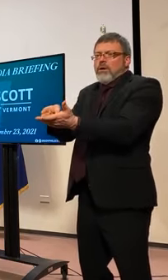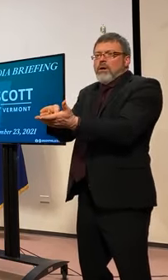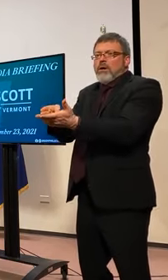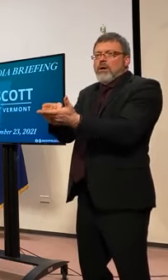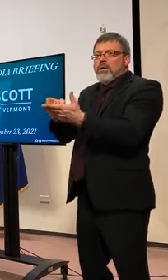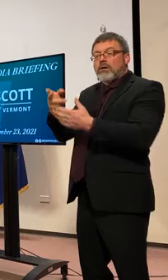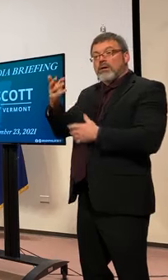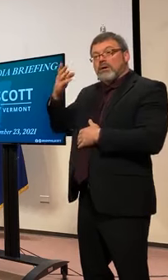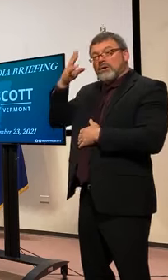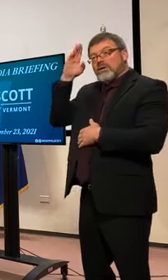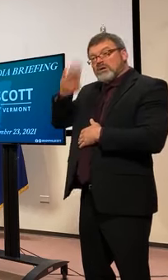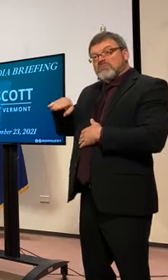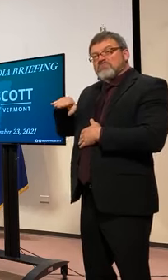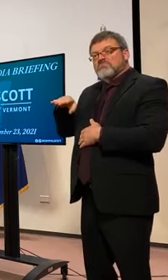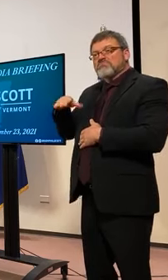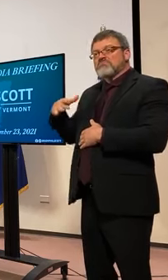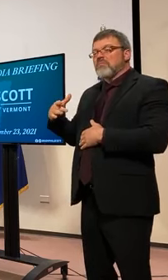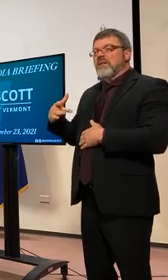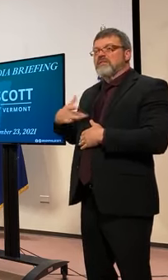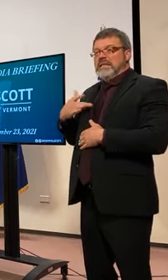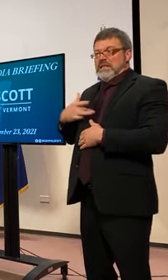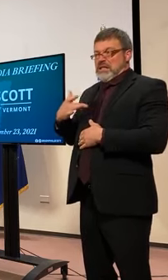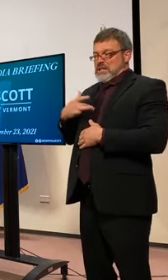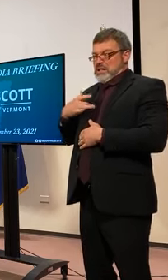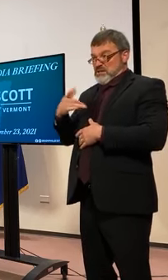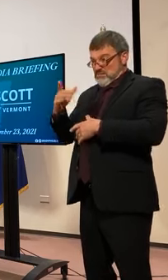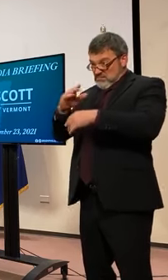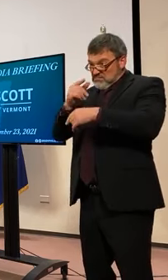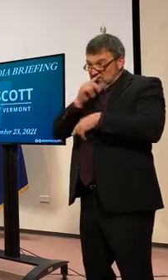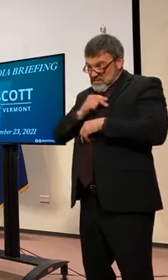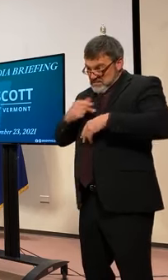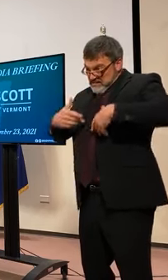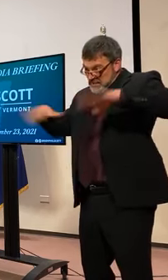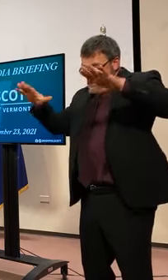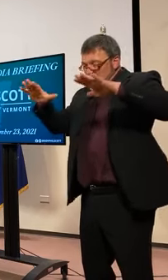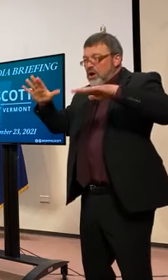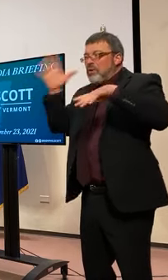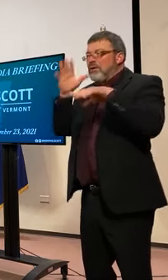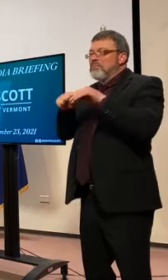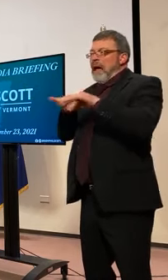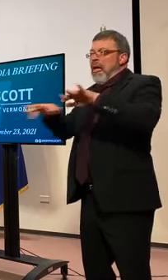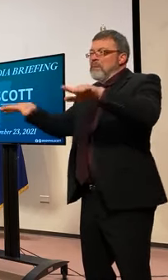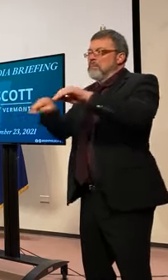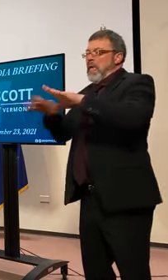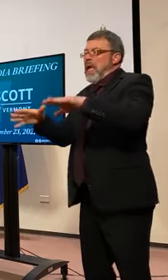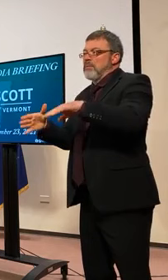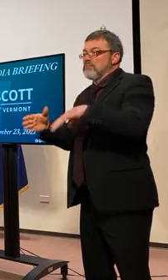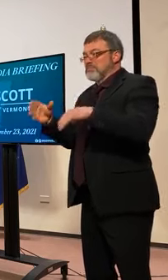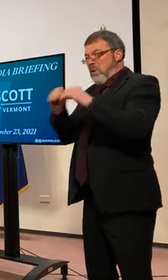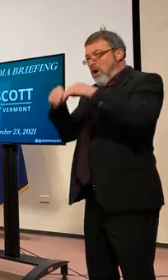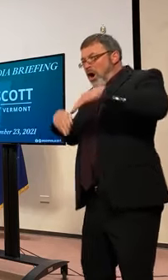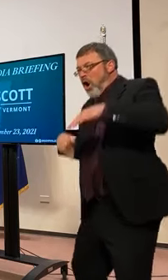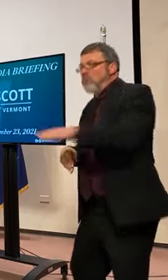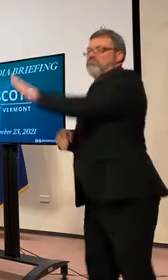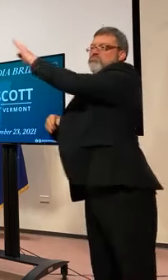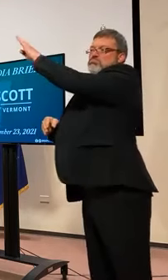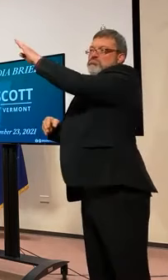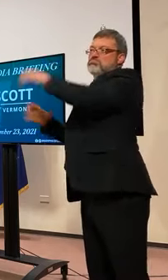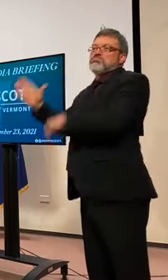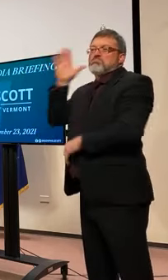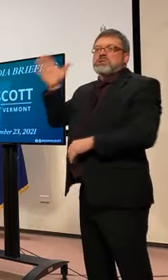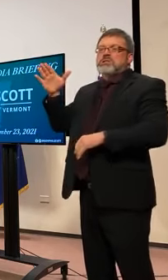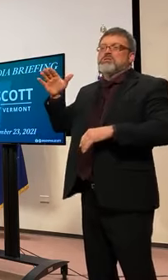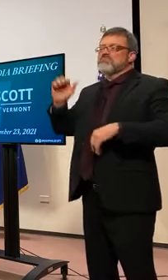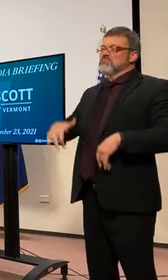a higher number of cases next week and the week after. So we're asking you to help us keep that spike as low as we can,